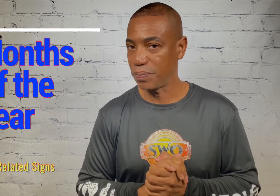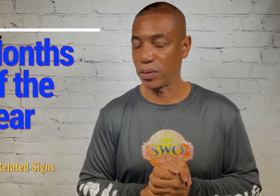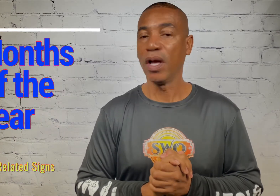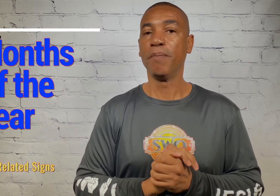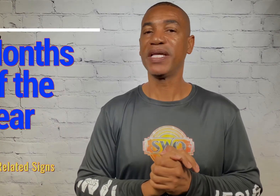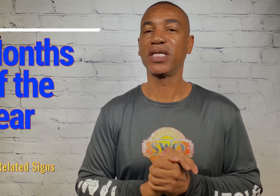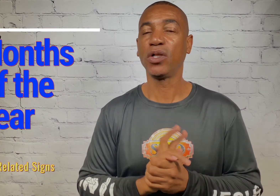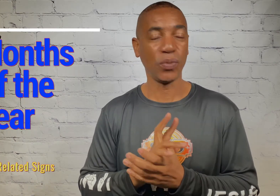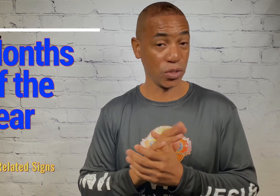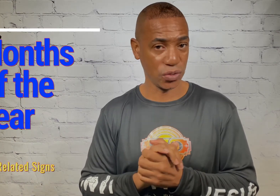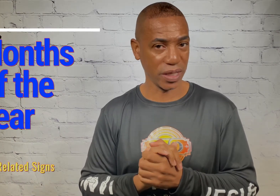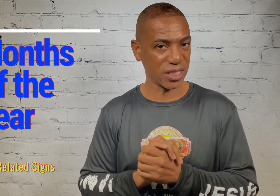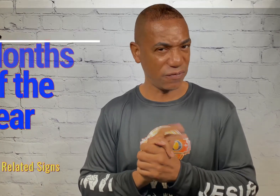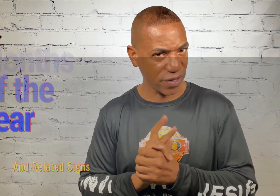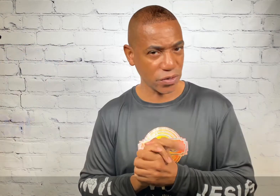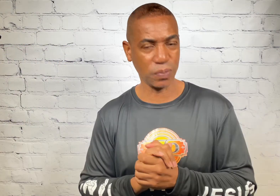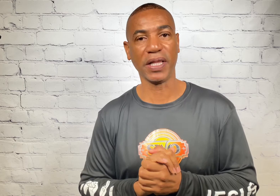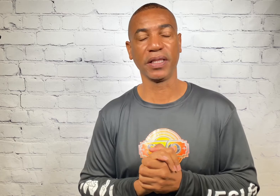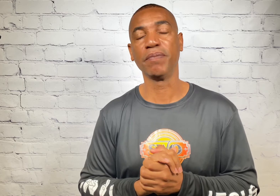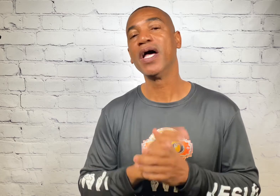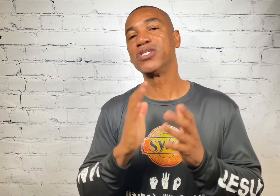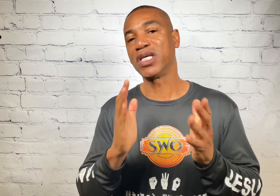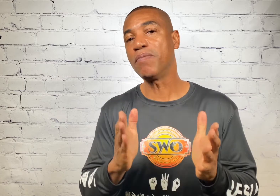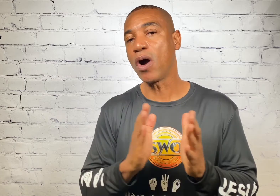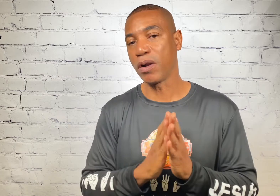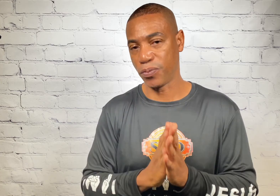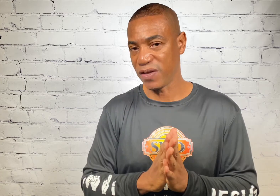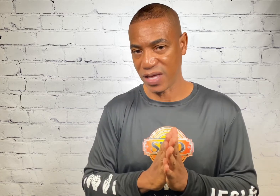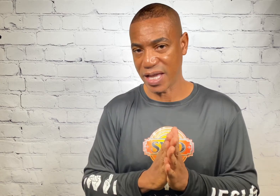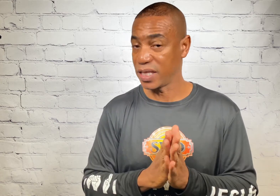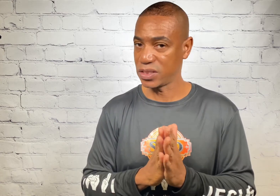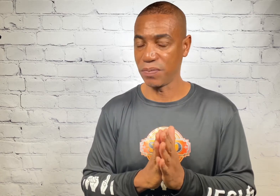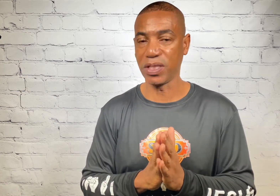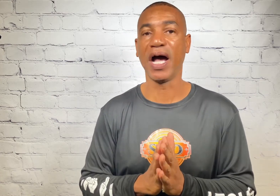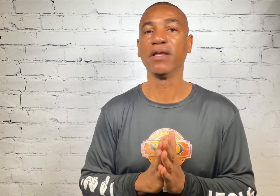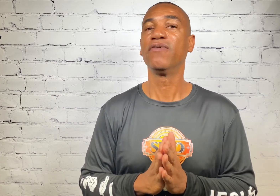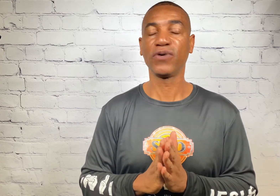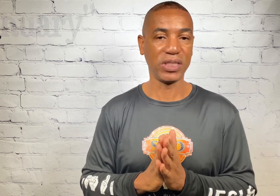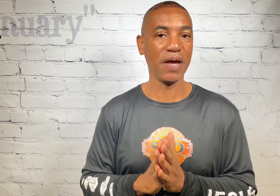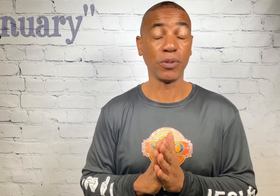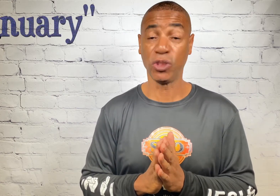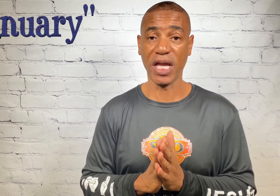simple. Basically what you're doing is finger spelling them. Some are abbreviated and some are not. For example,